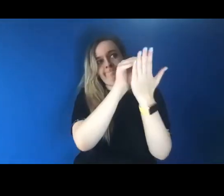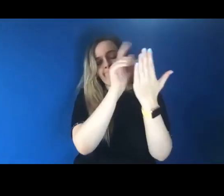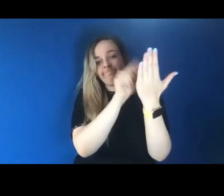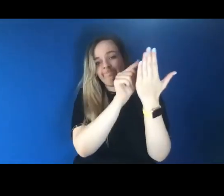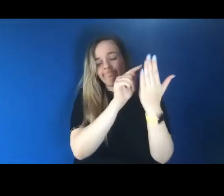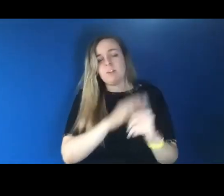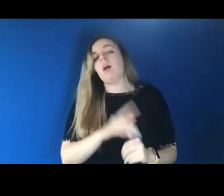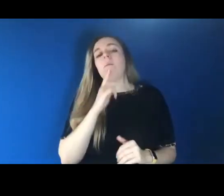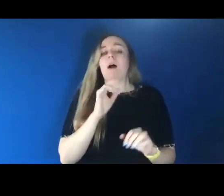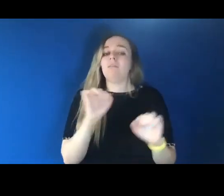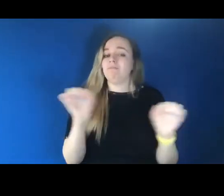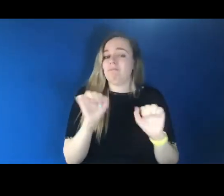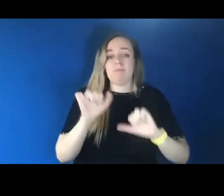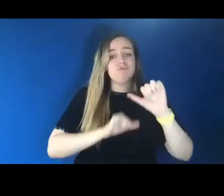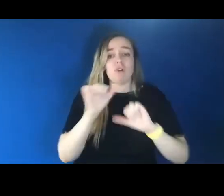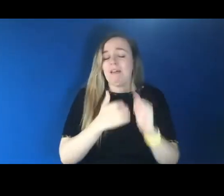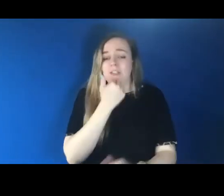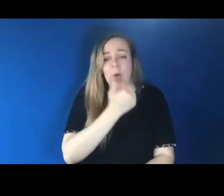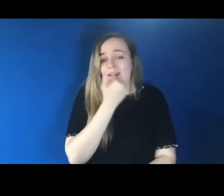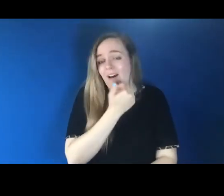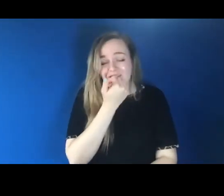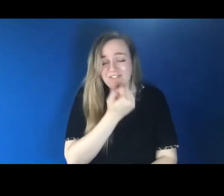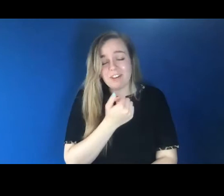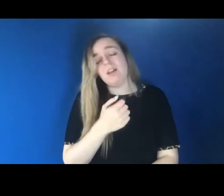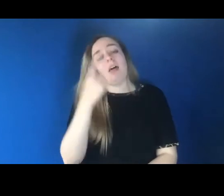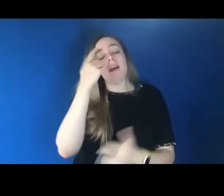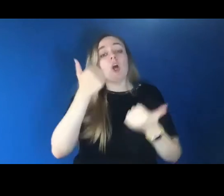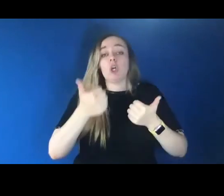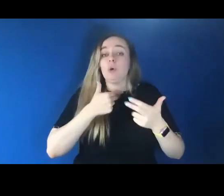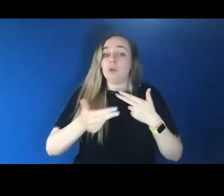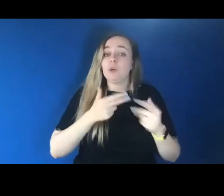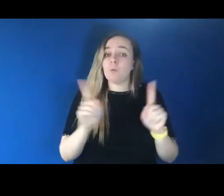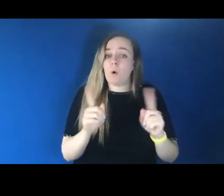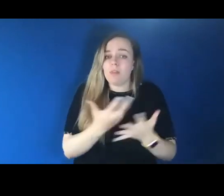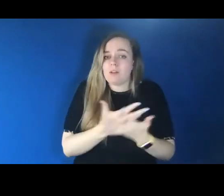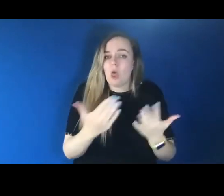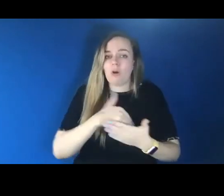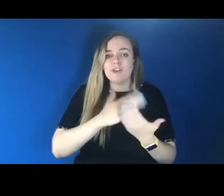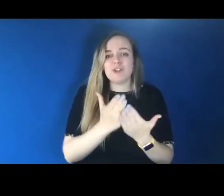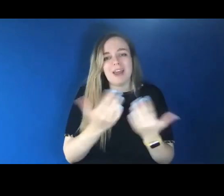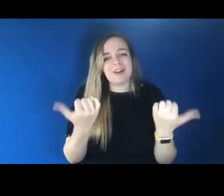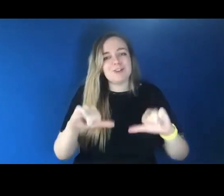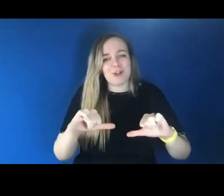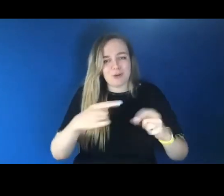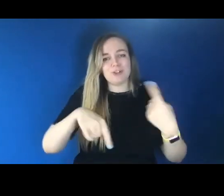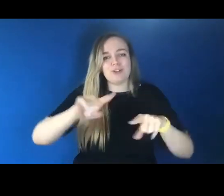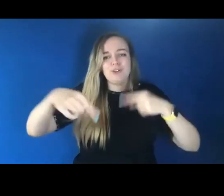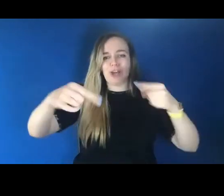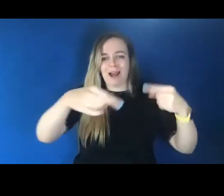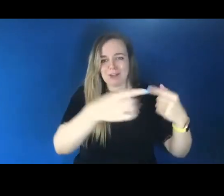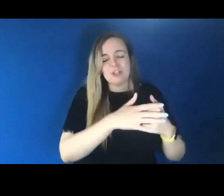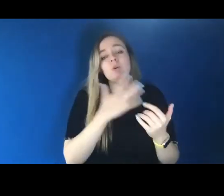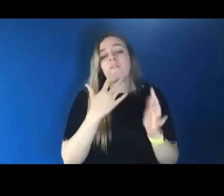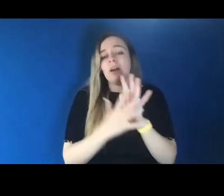But we just haven't made enough progress on it yet. And I guess the good news is that there's a lot of shared solutions to some of these challenges. So for